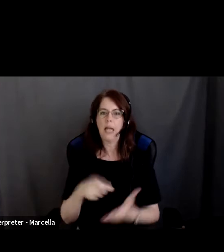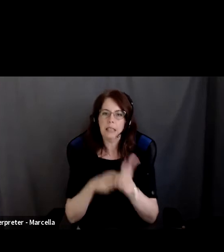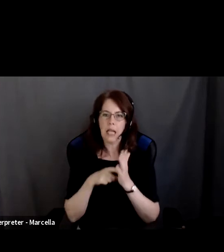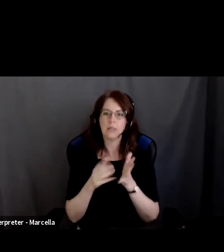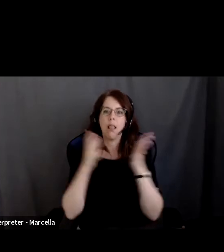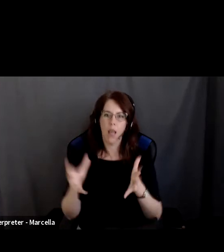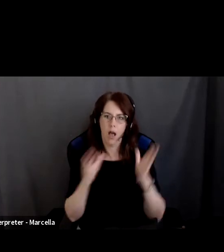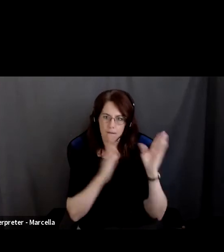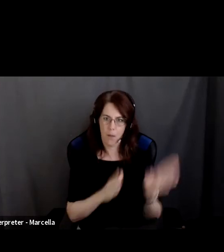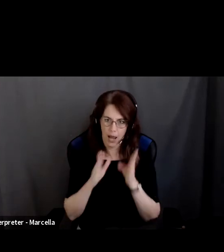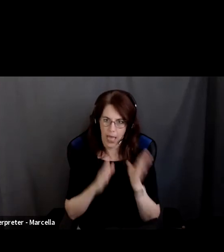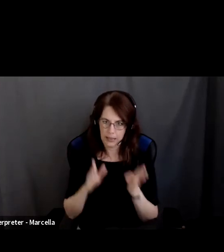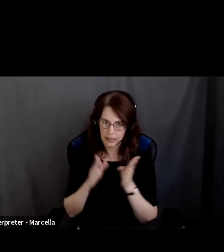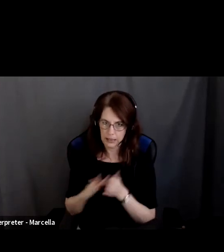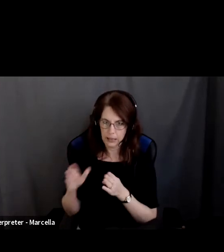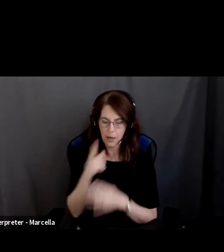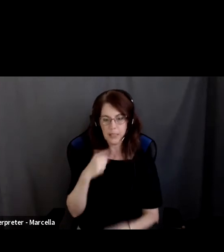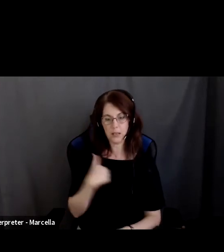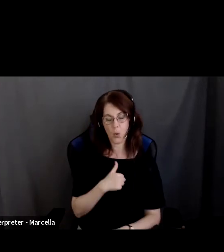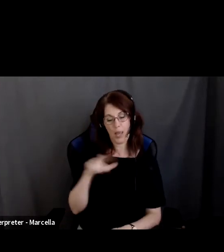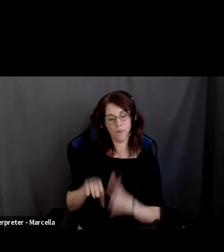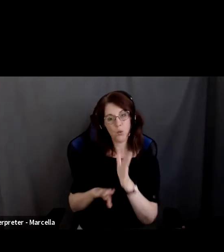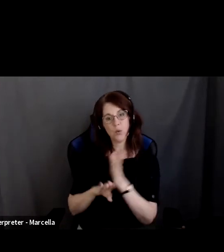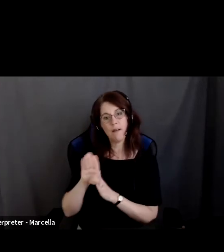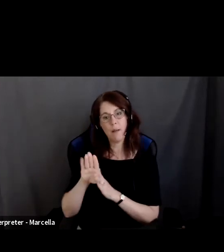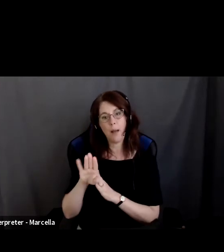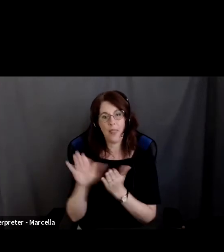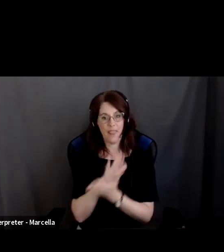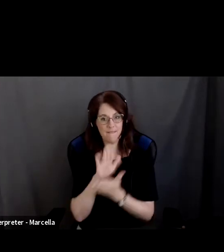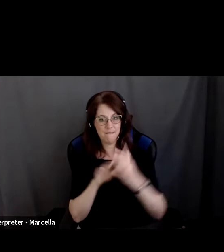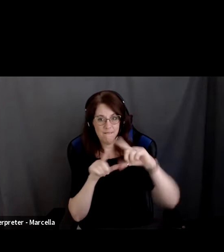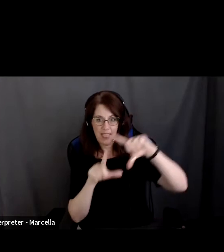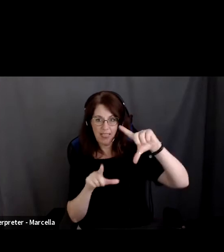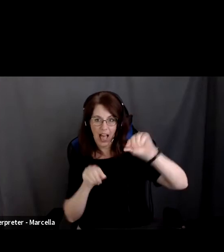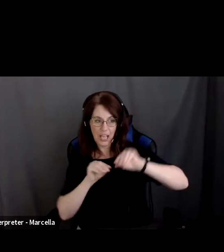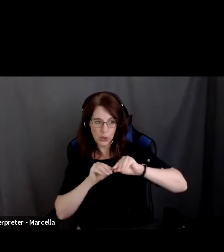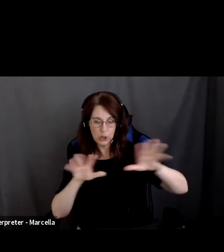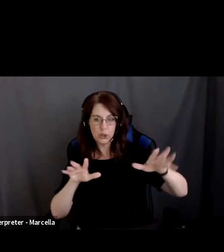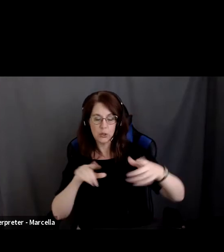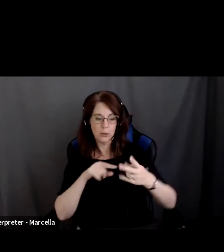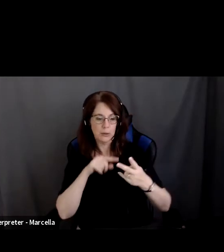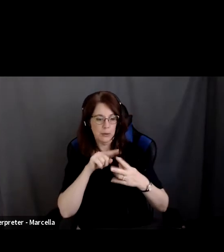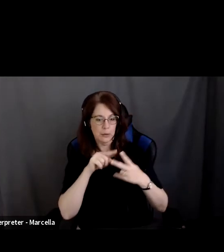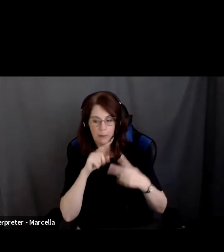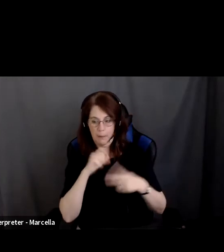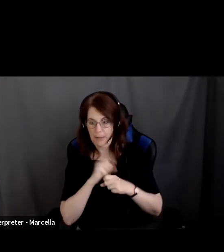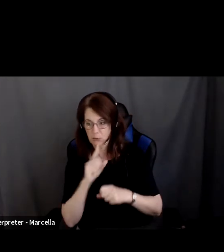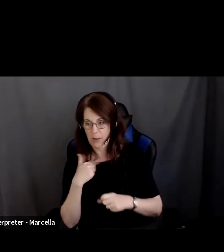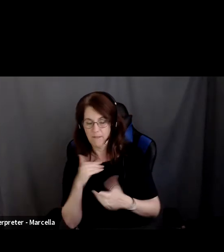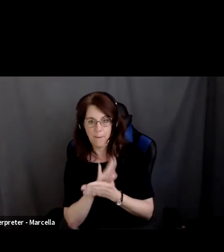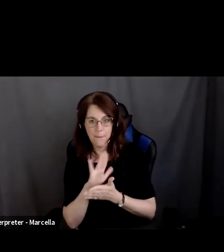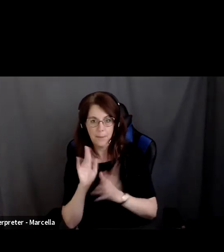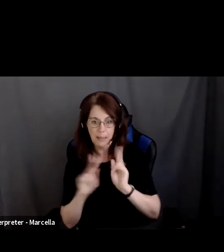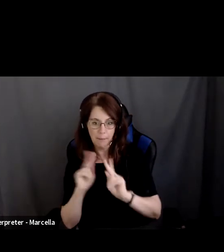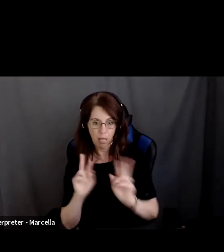planning because we need to develop the flyers, we need to make sure we have the people